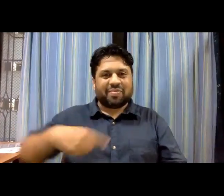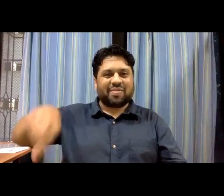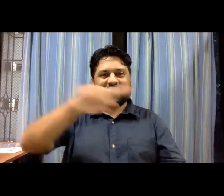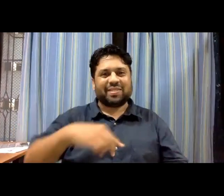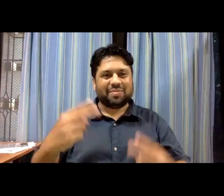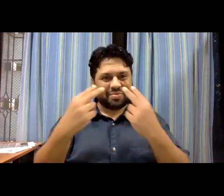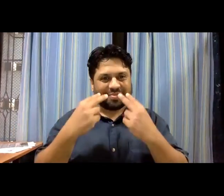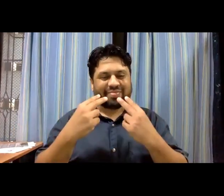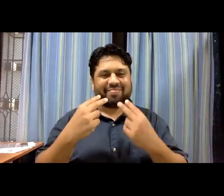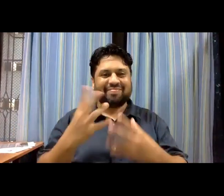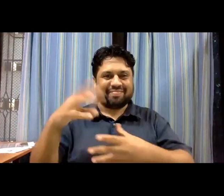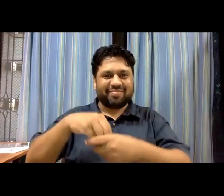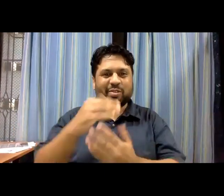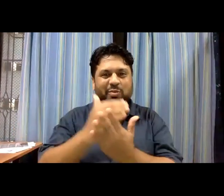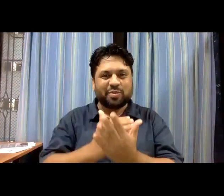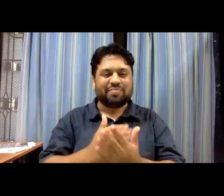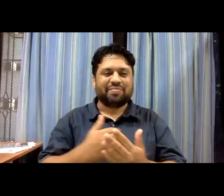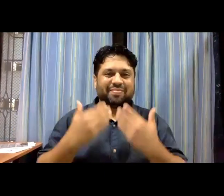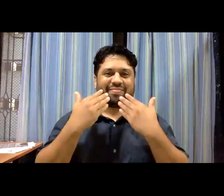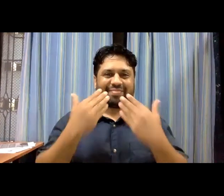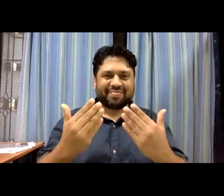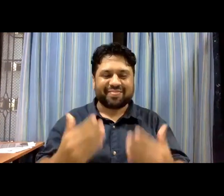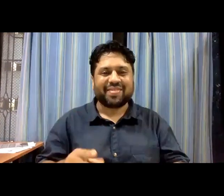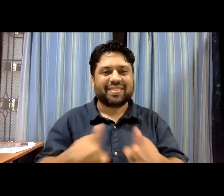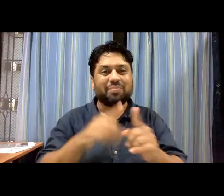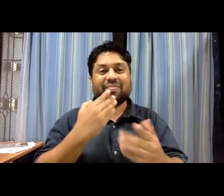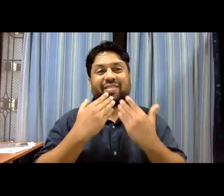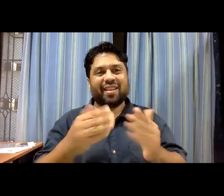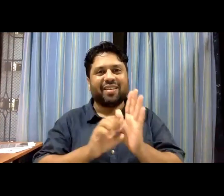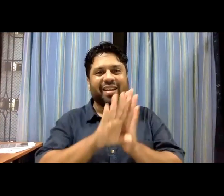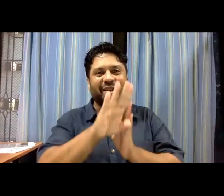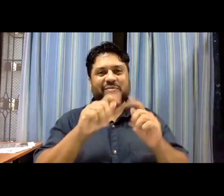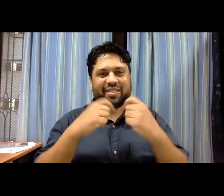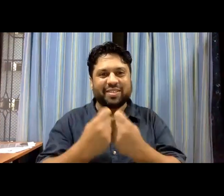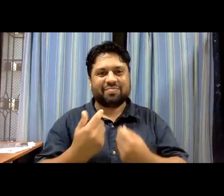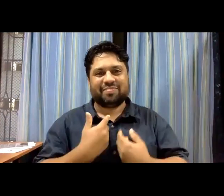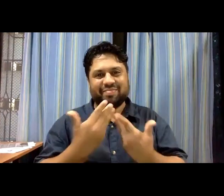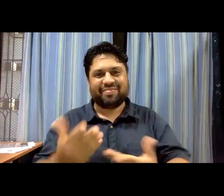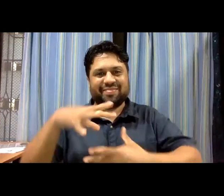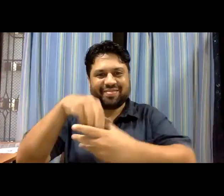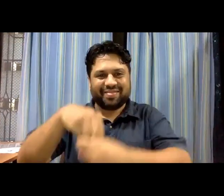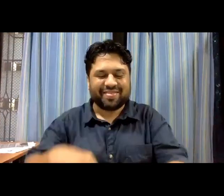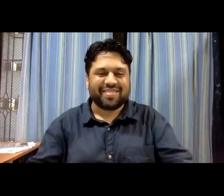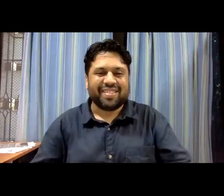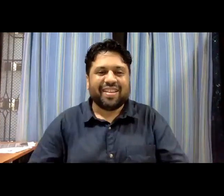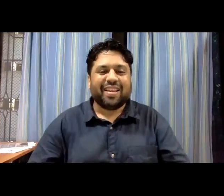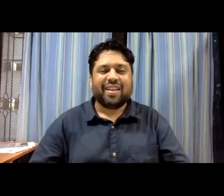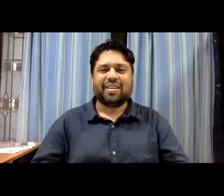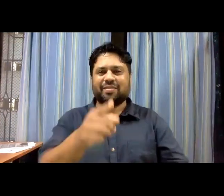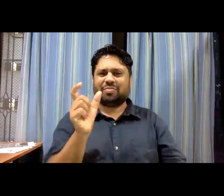Hello. I hope you all can see me, and thank you for having me in this particular event, and thank you Hear a Million team